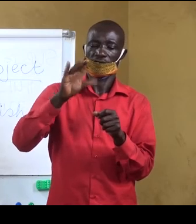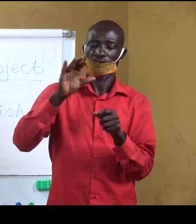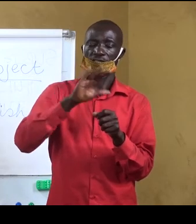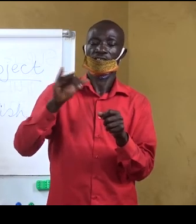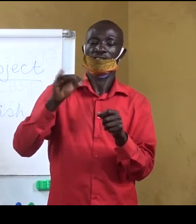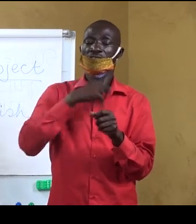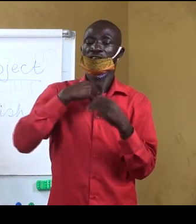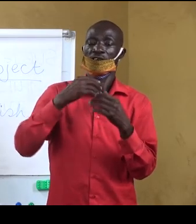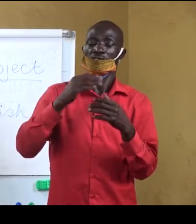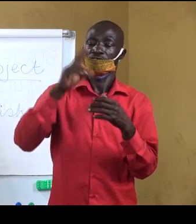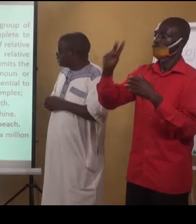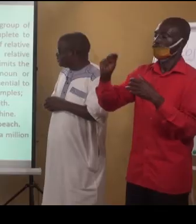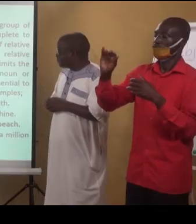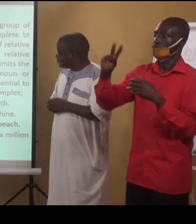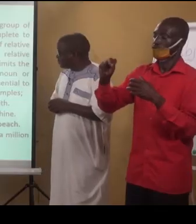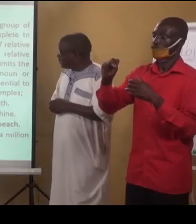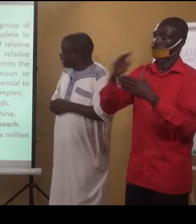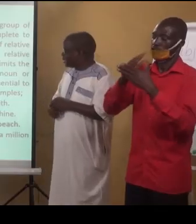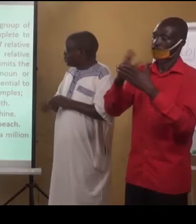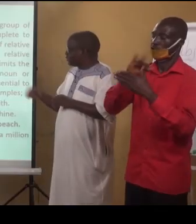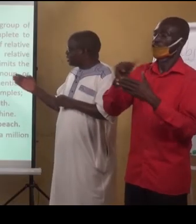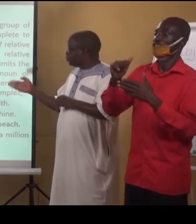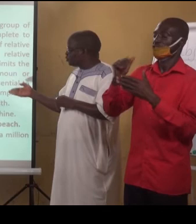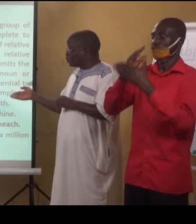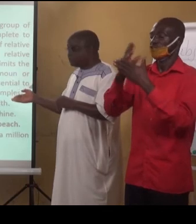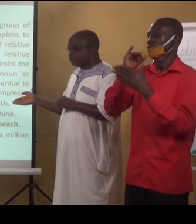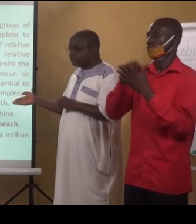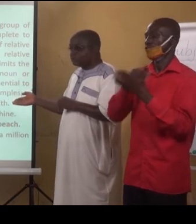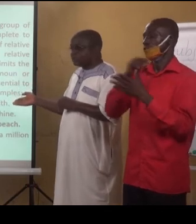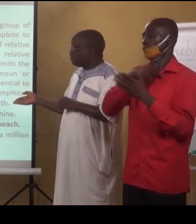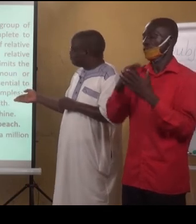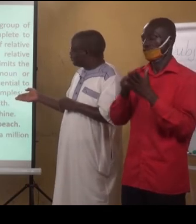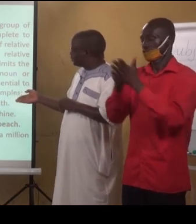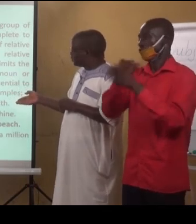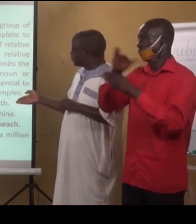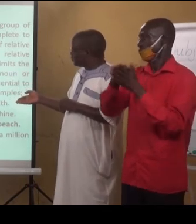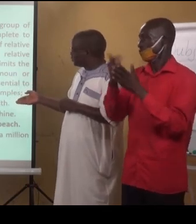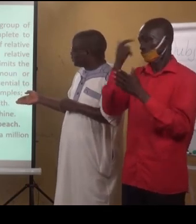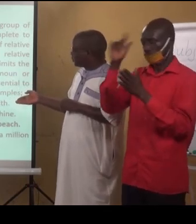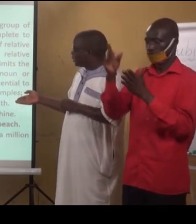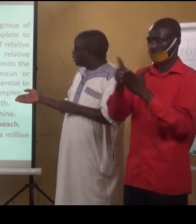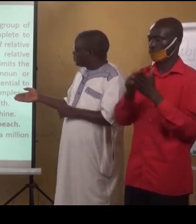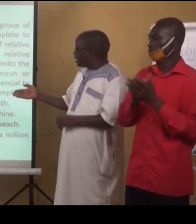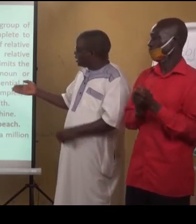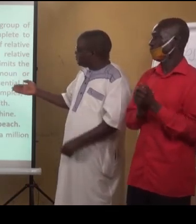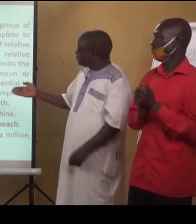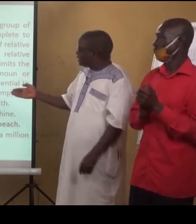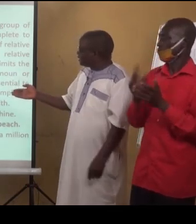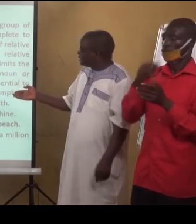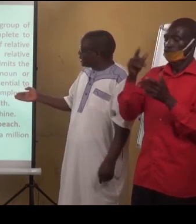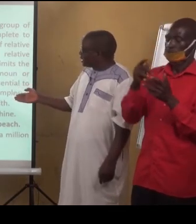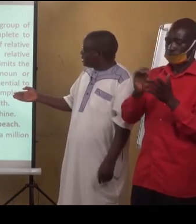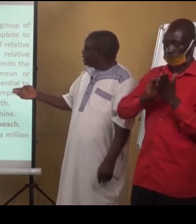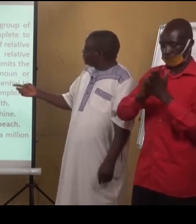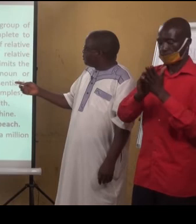and the restrictive relative clause. And we have tabled all these ones for discussion, where I gave you